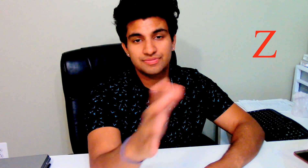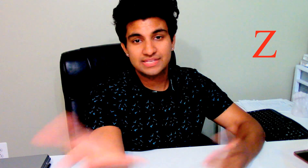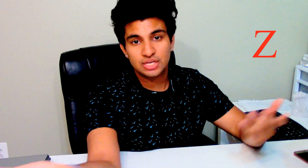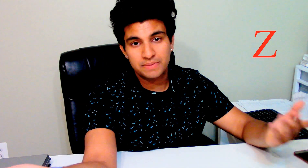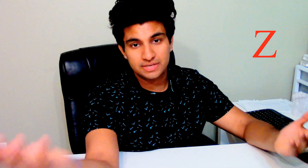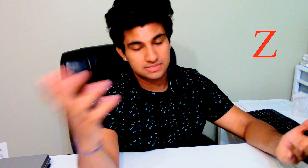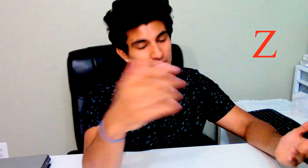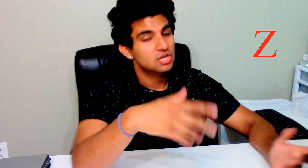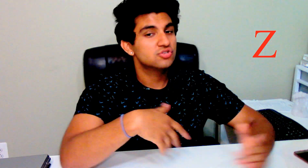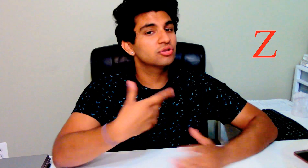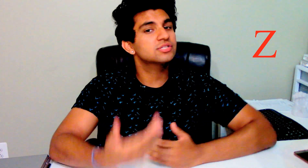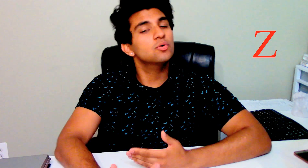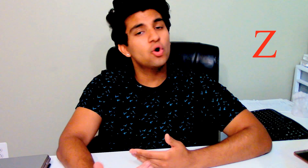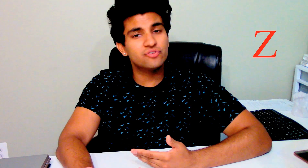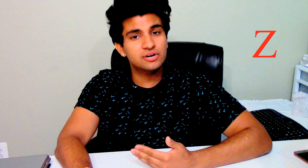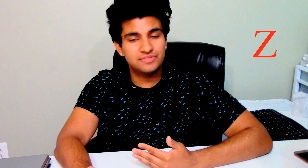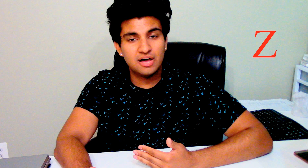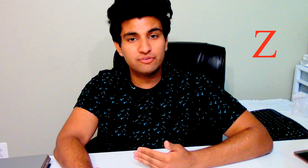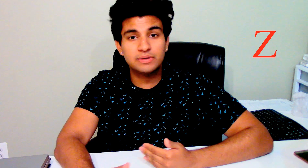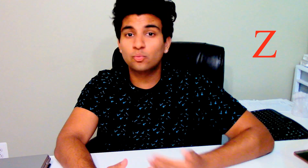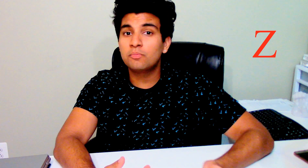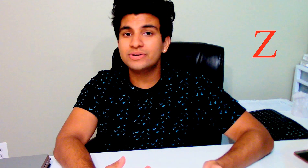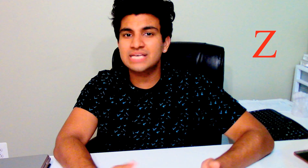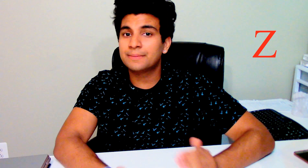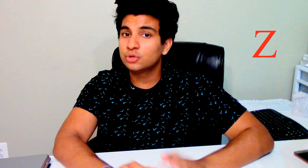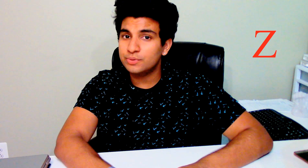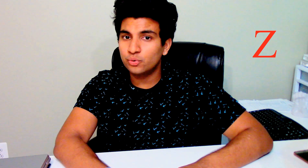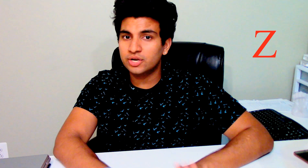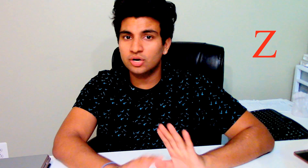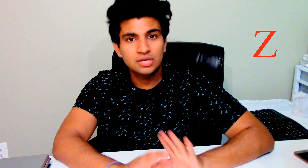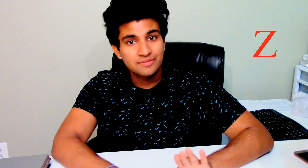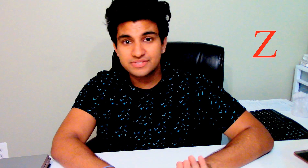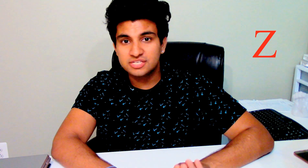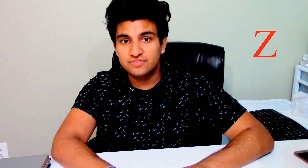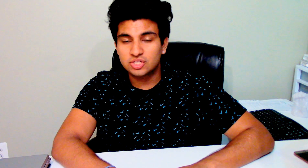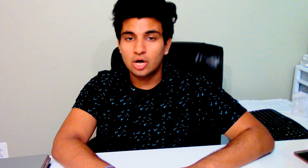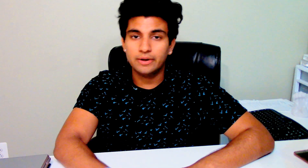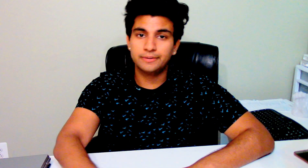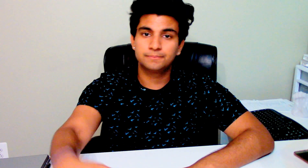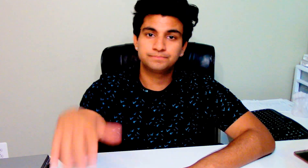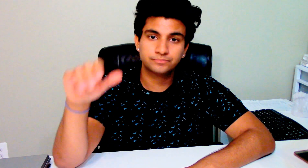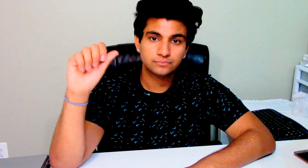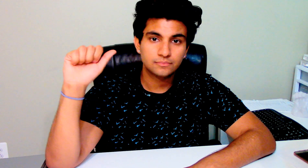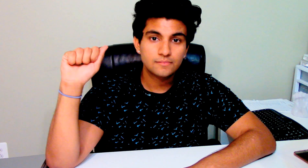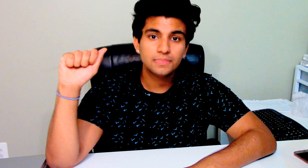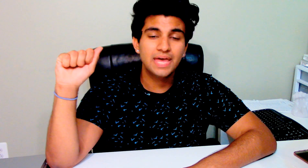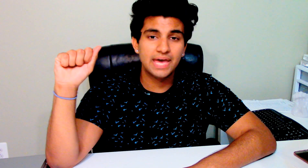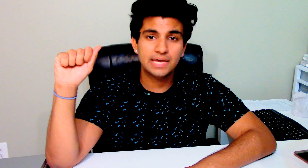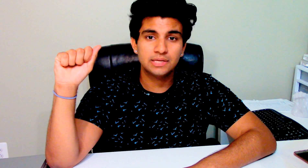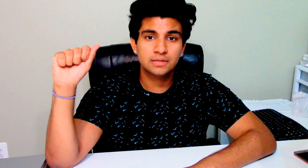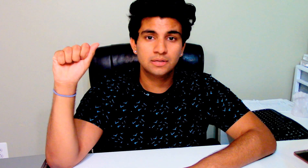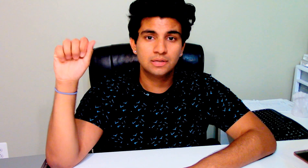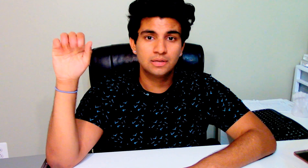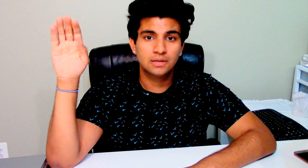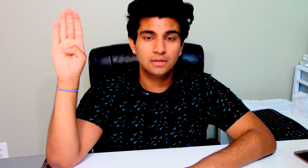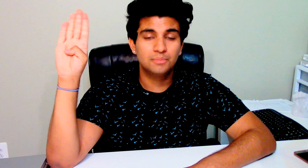that's how you make a Z. So let's go over the alphabet one more time, a little bit quicker, to see if you caught on. A,